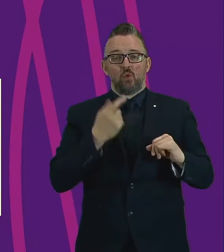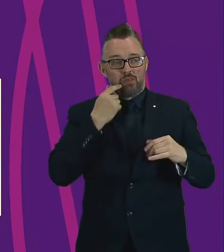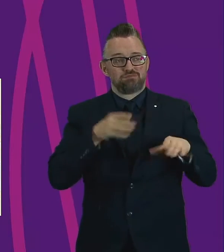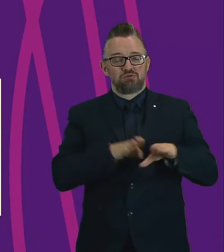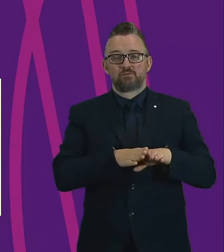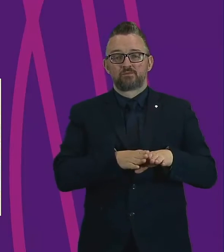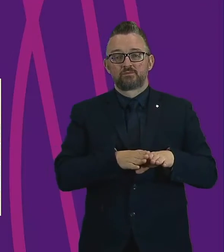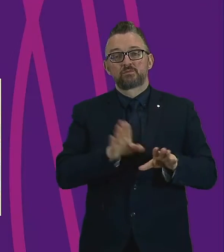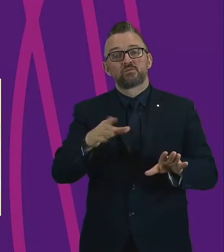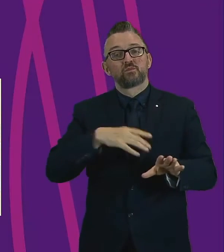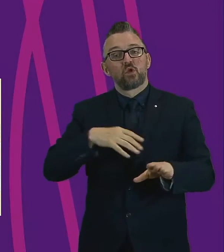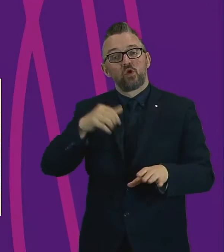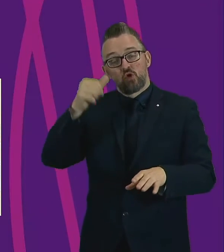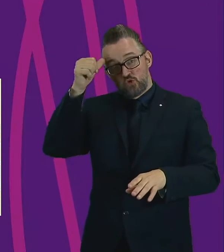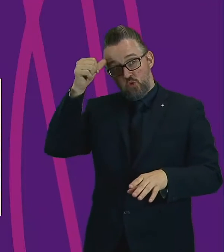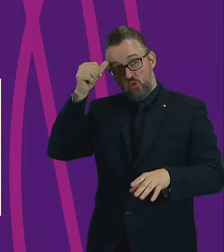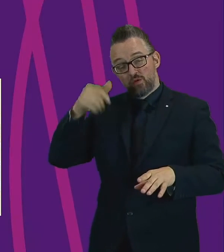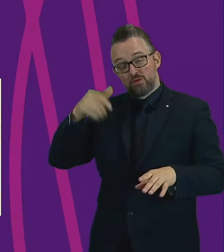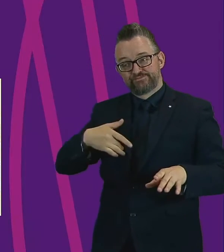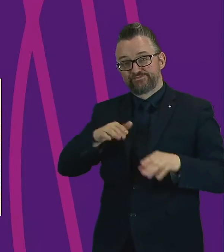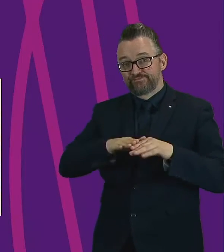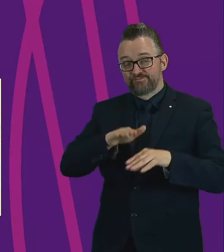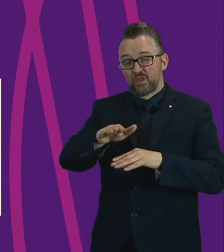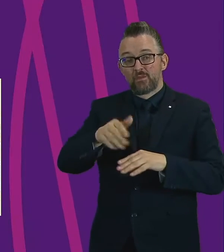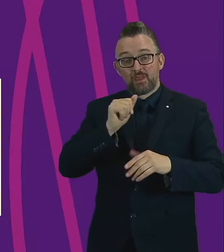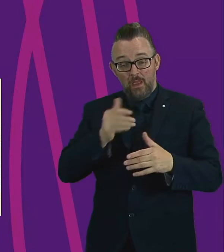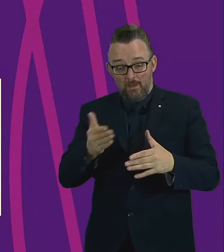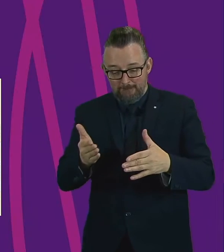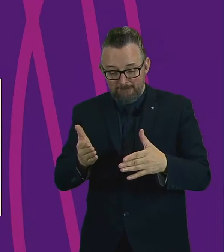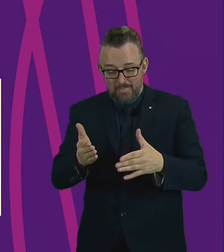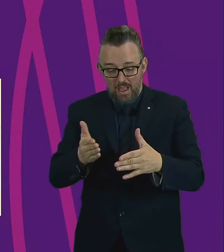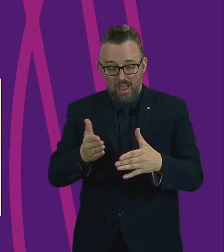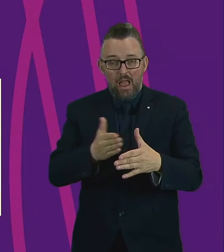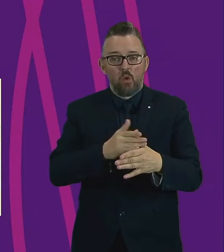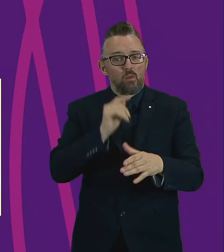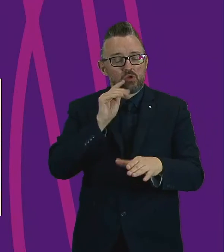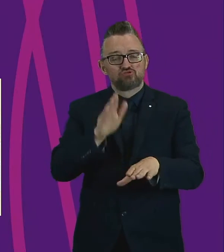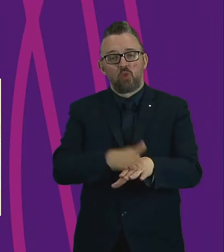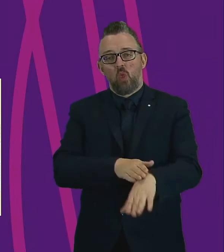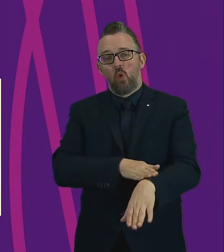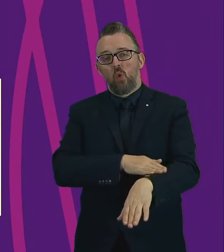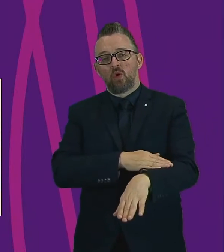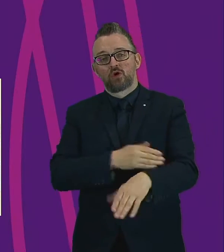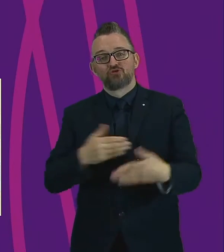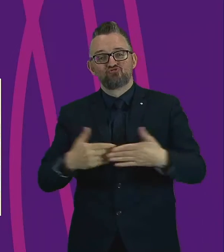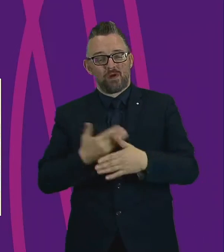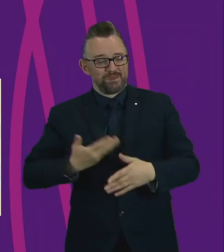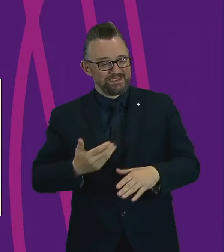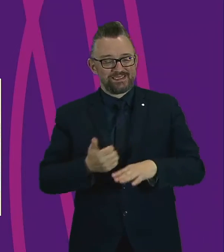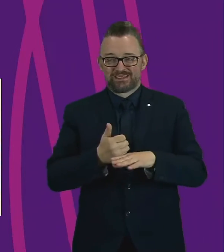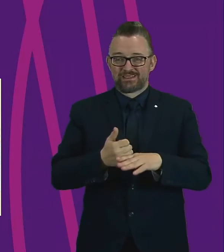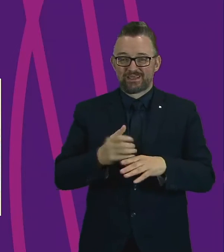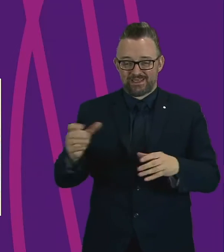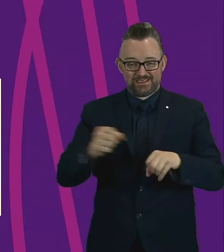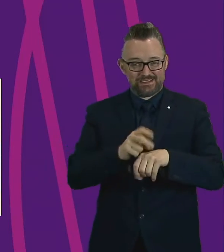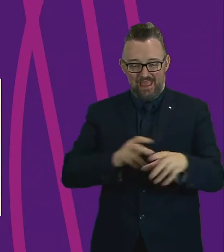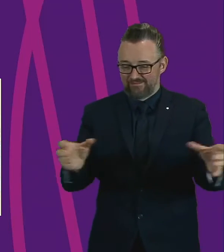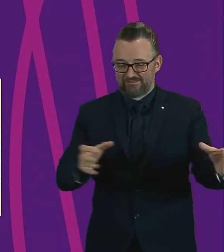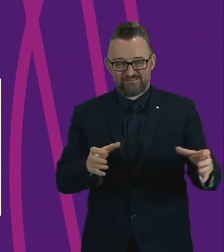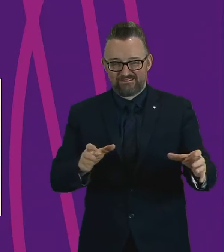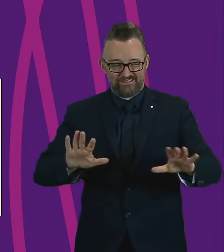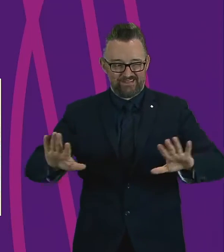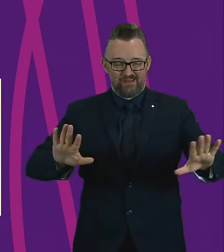know points to a slow and painful recovery. Fewer businesses taking on new workers, consumers unsure